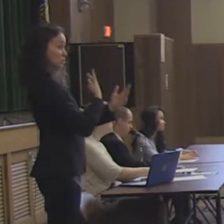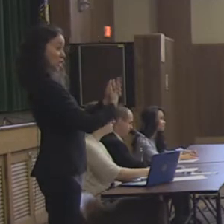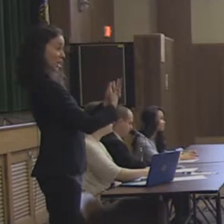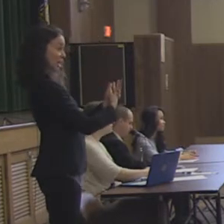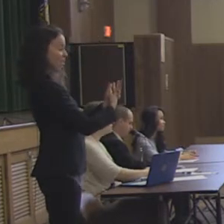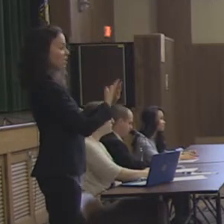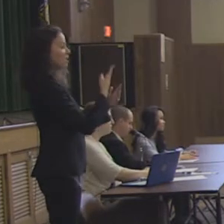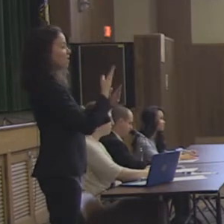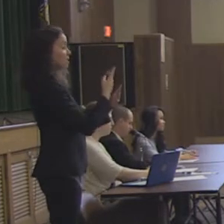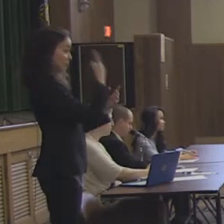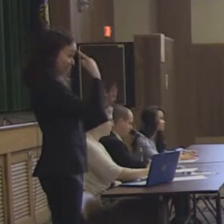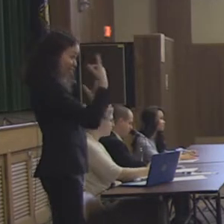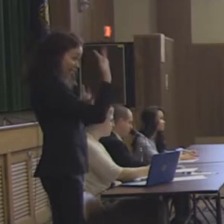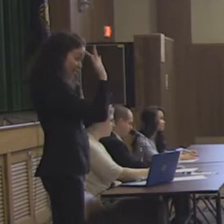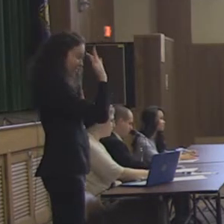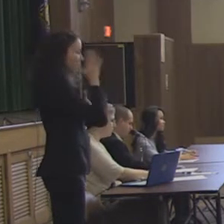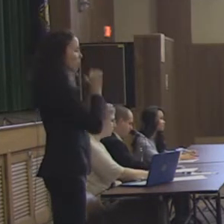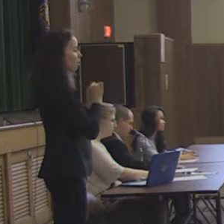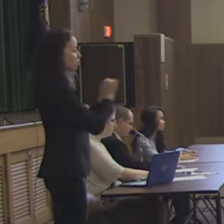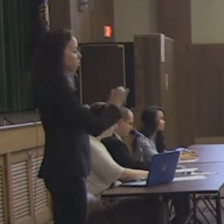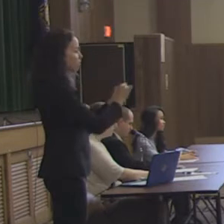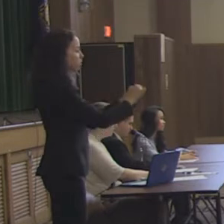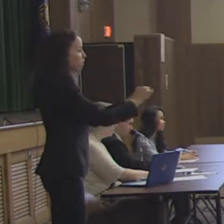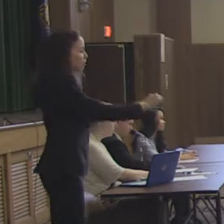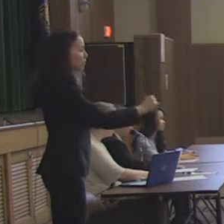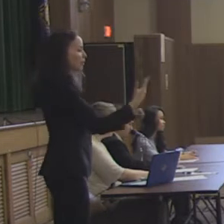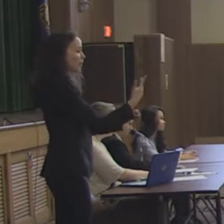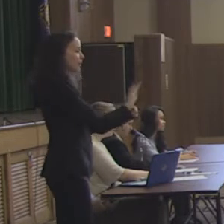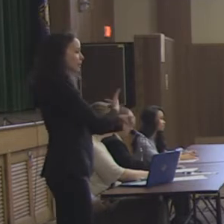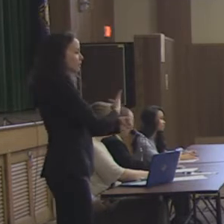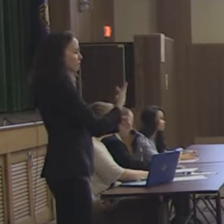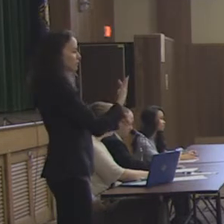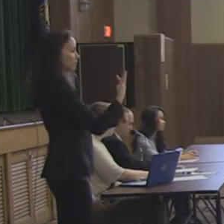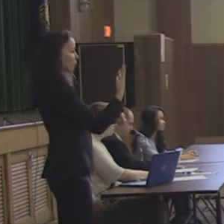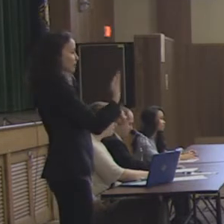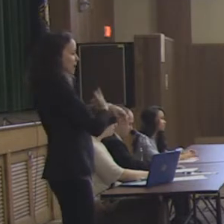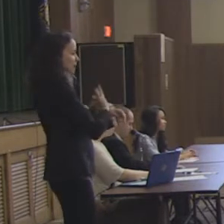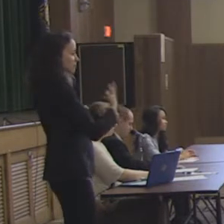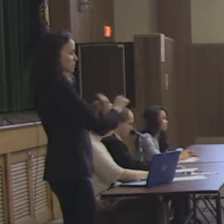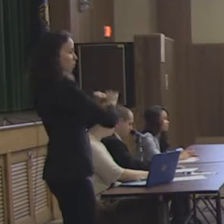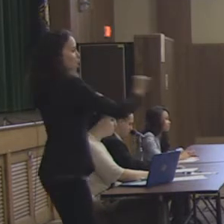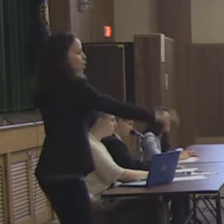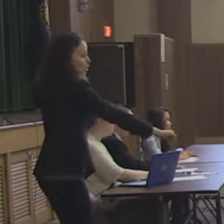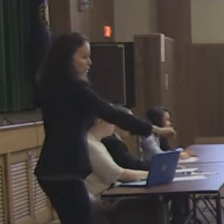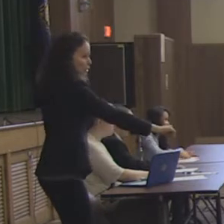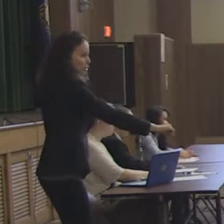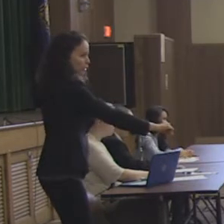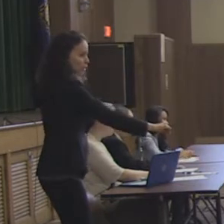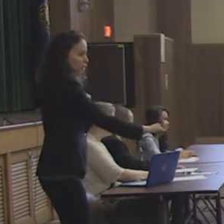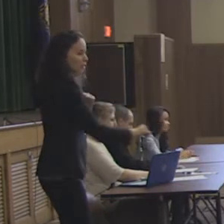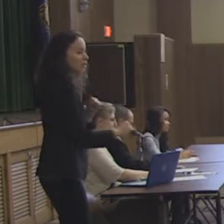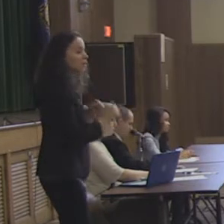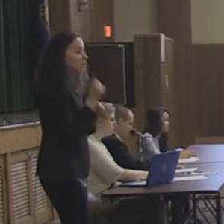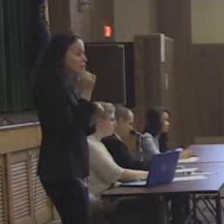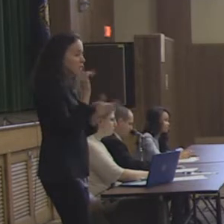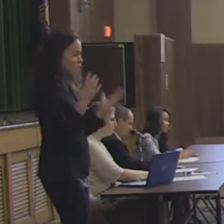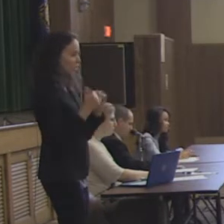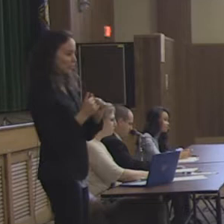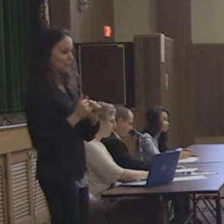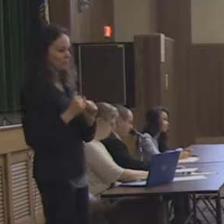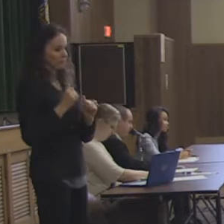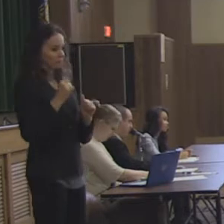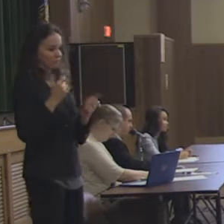crises stay 3 to 4 times longer than a normal person. However, people with mental health issues are less likely to